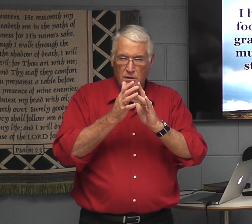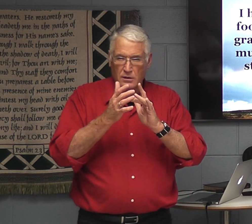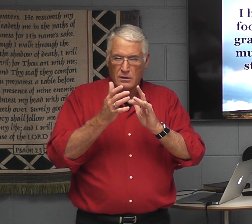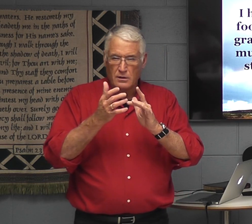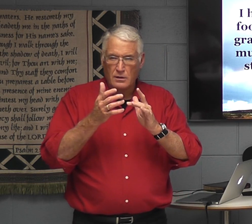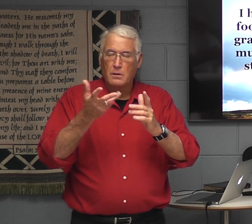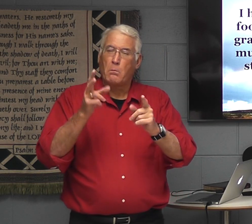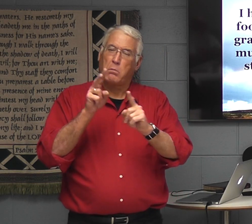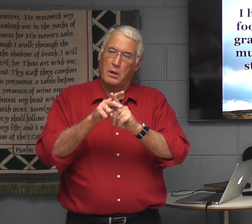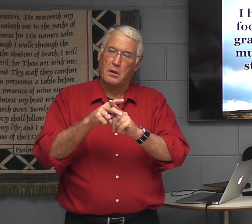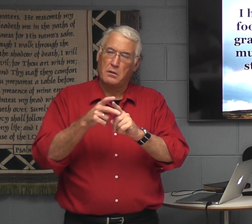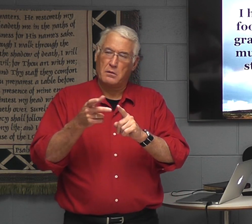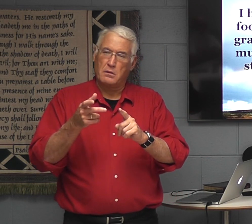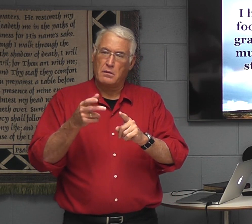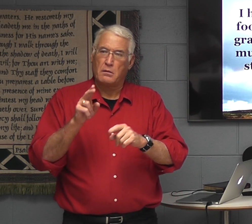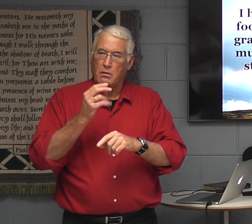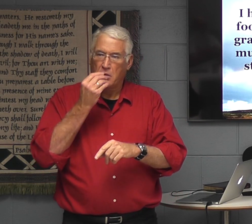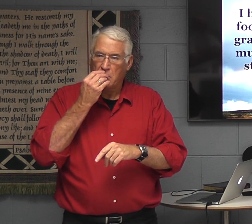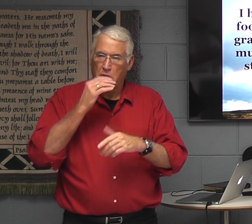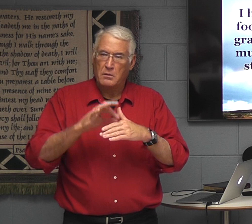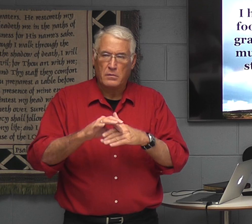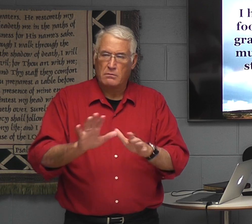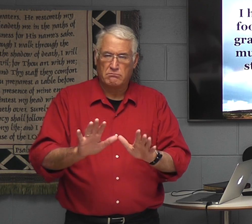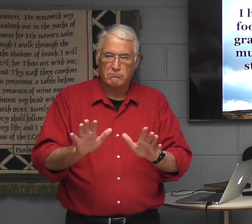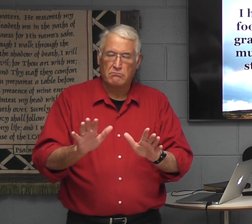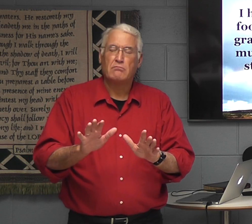You mean related to Jesus dying on the cross?